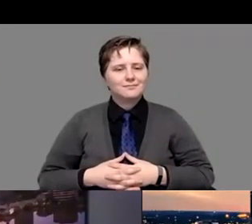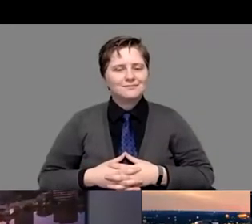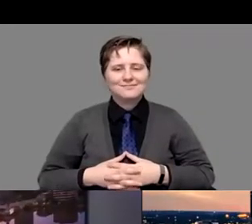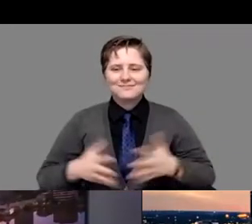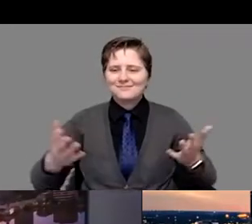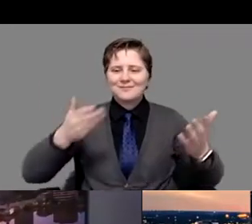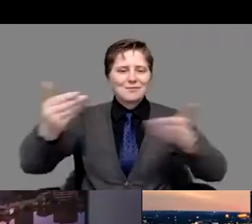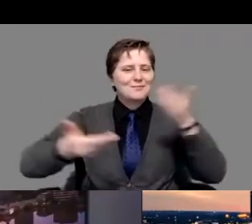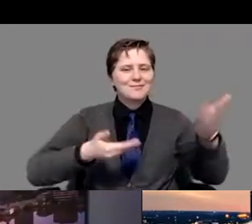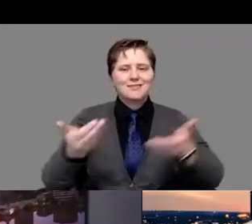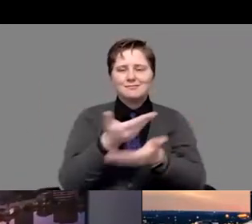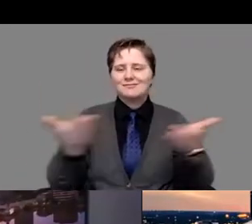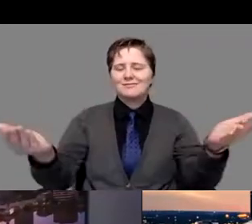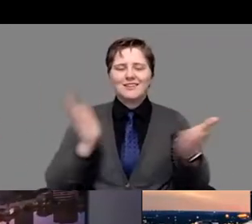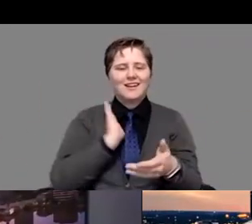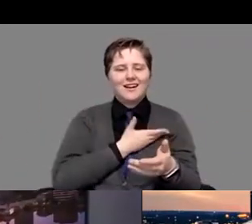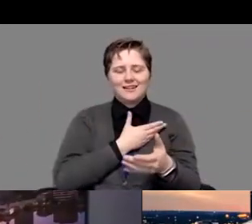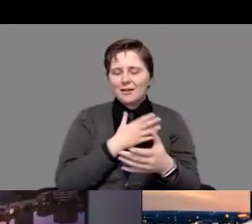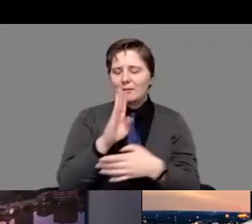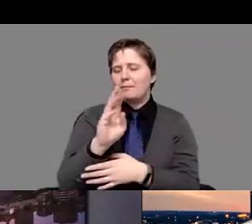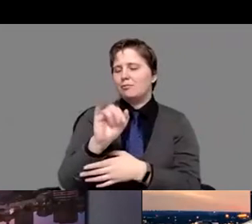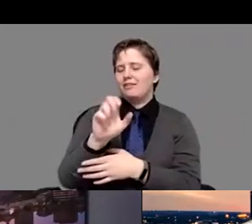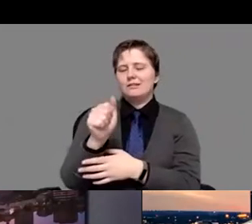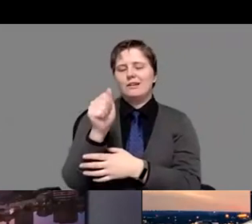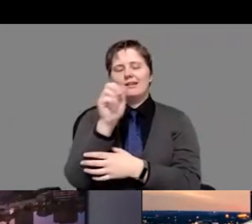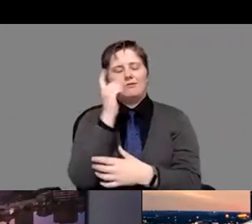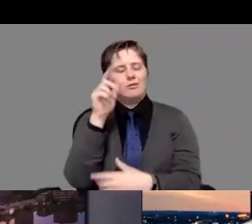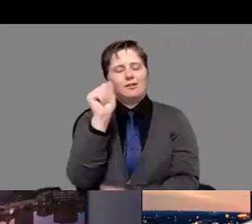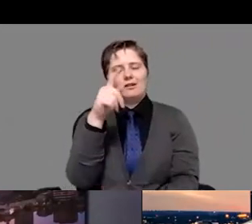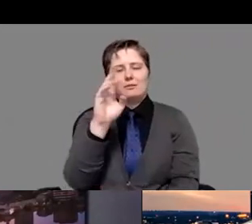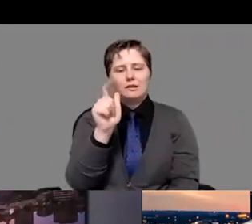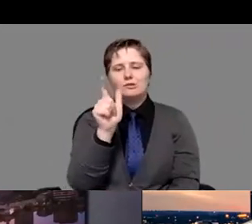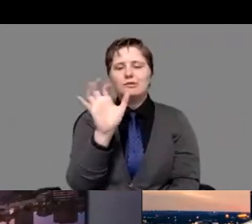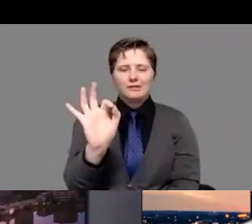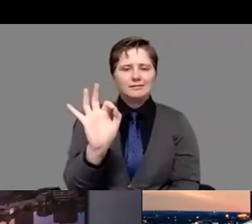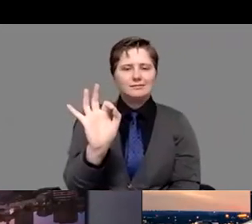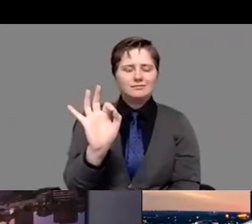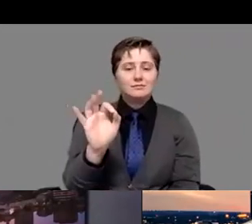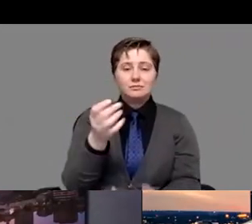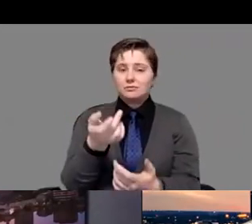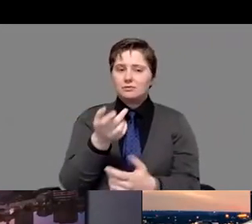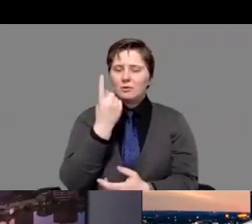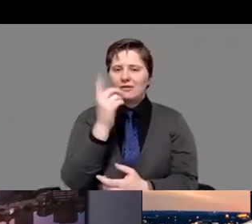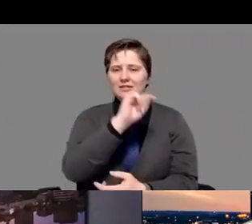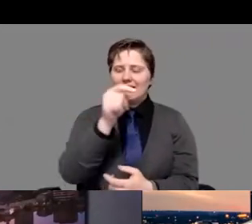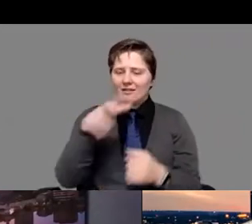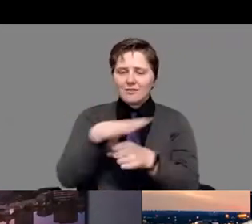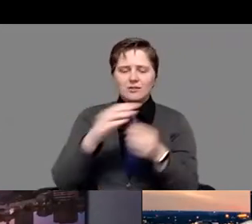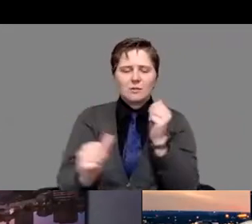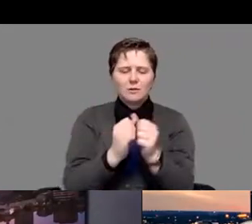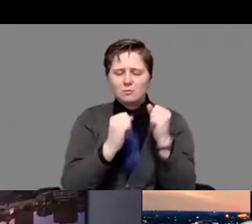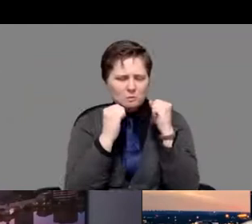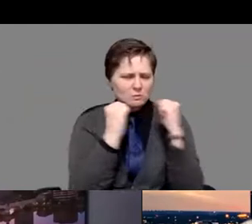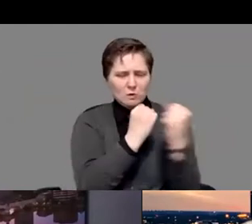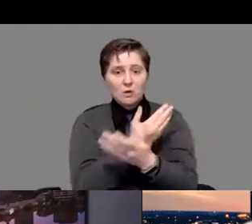Okay, welcome everyone to our briefing for the 29th of April. And one of Toledo Region's biggest strengths is